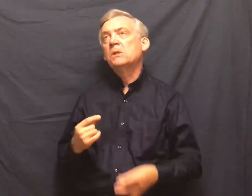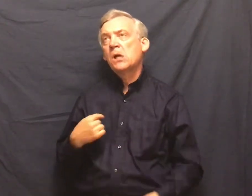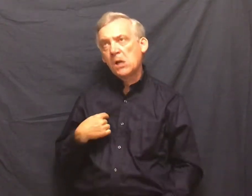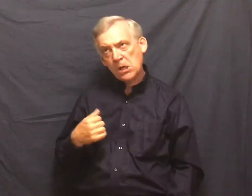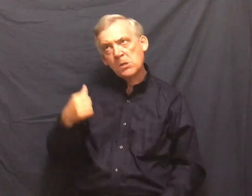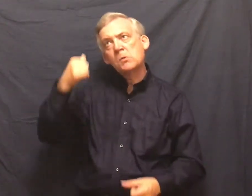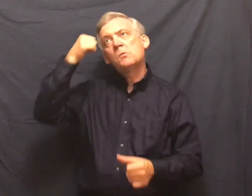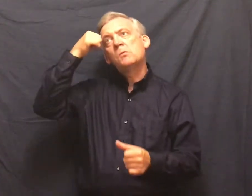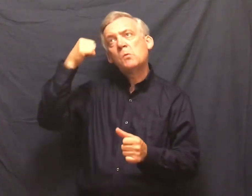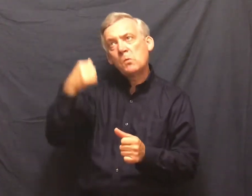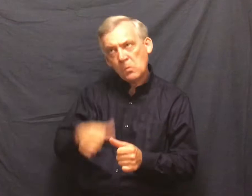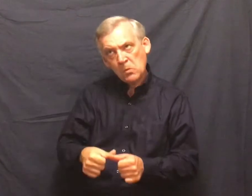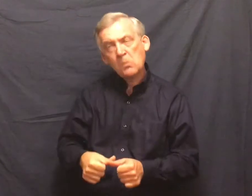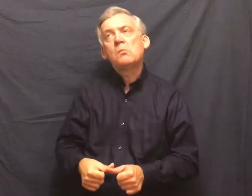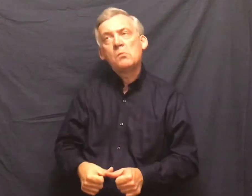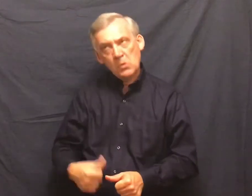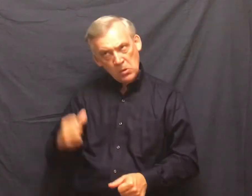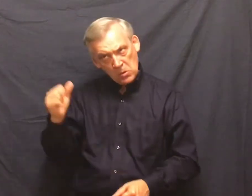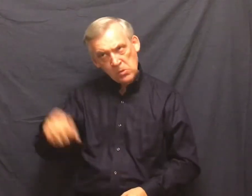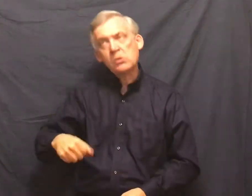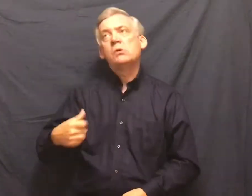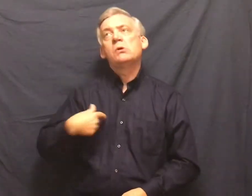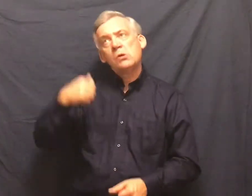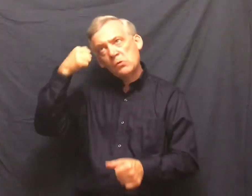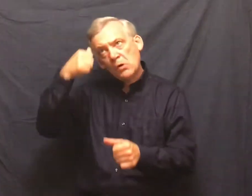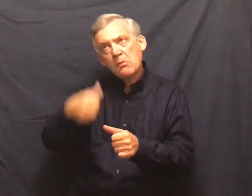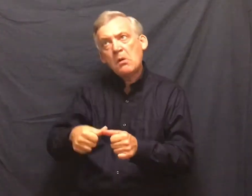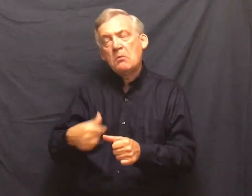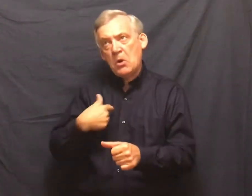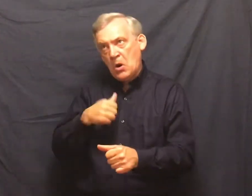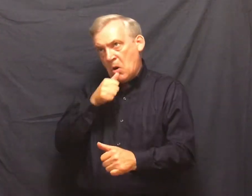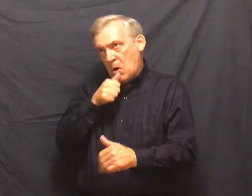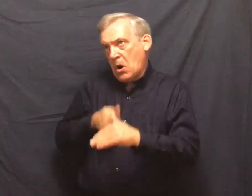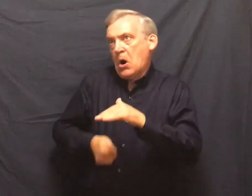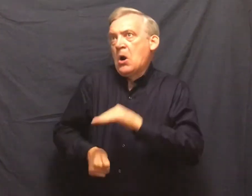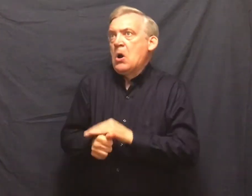Bet, no sir. Hide in the brush and wait for George."